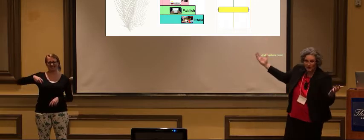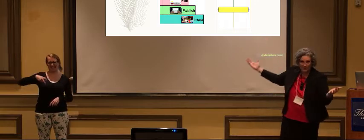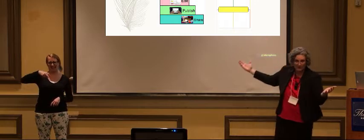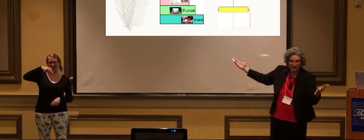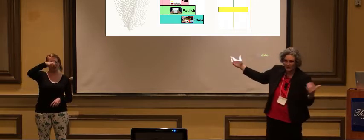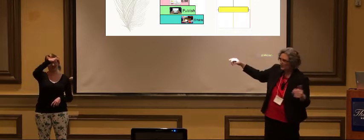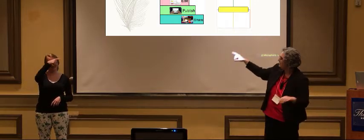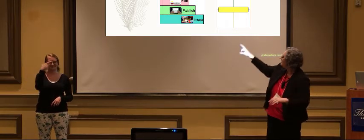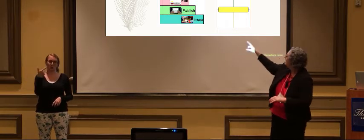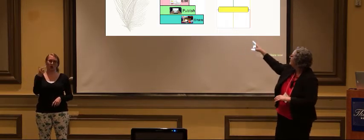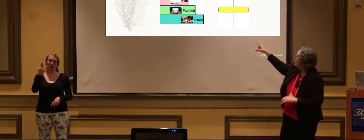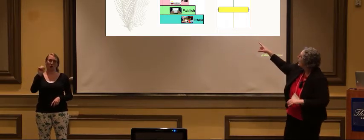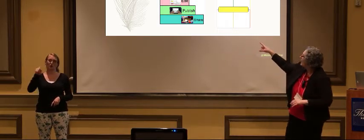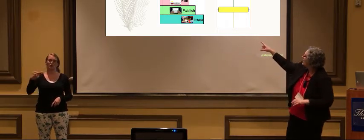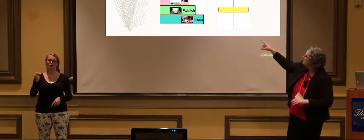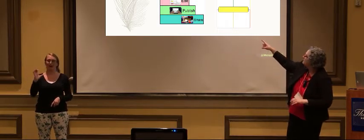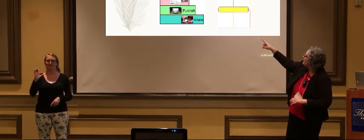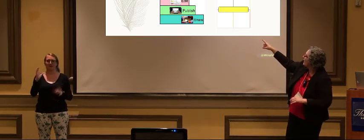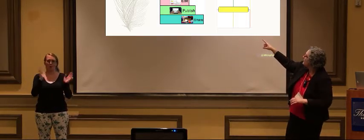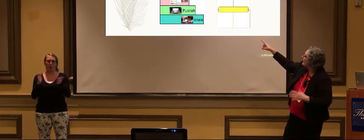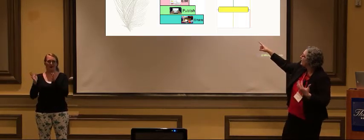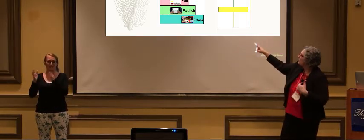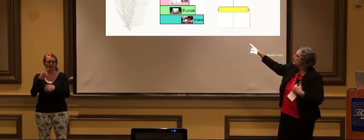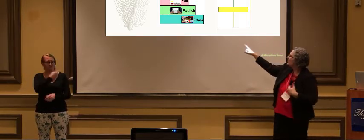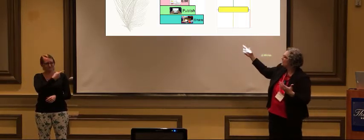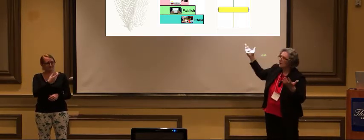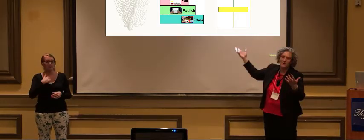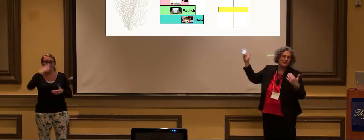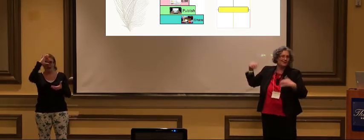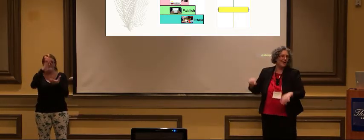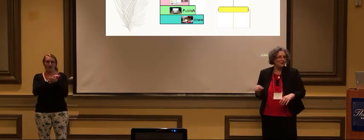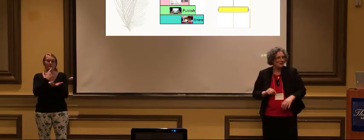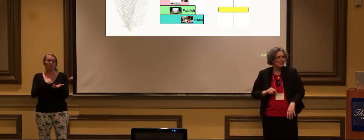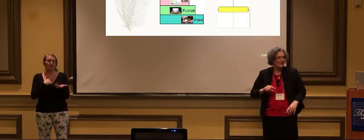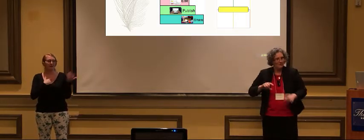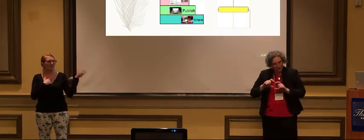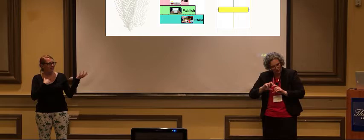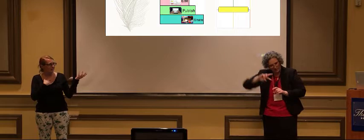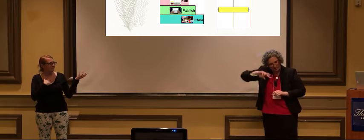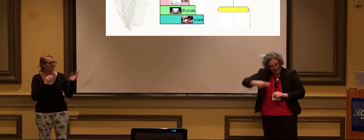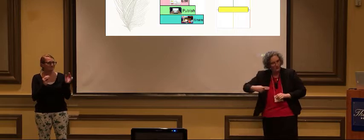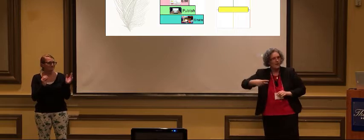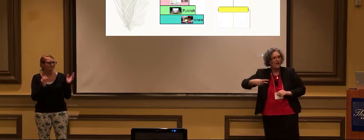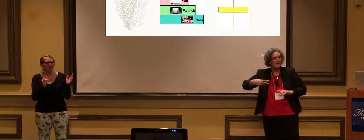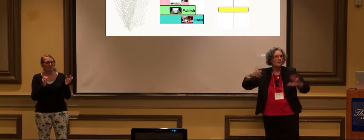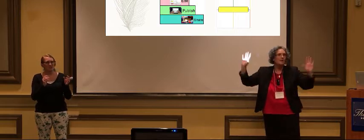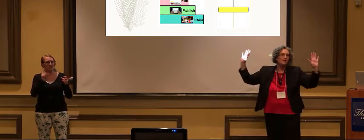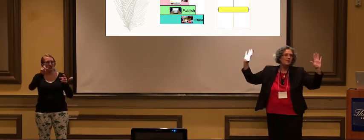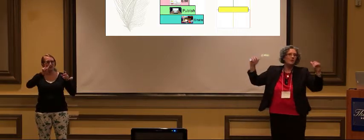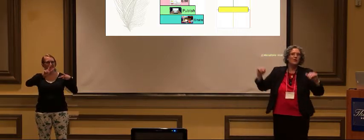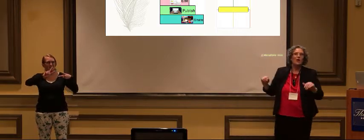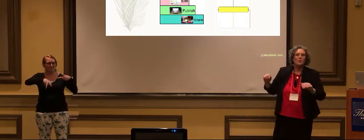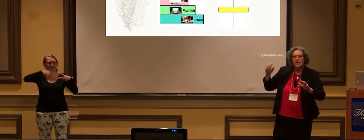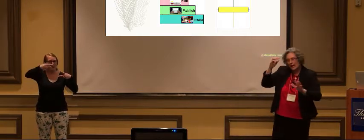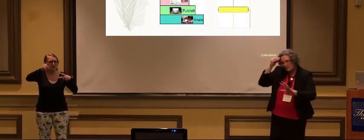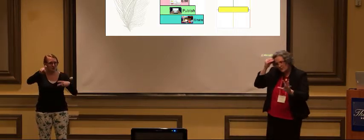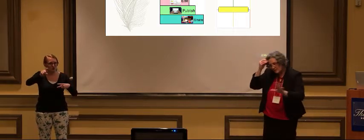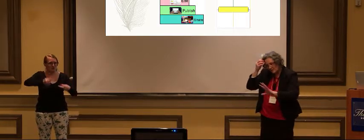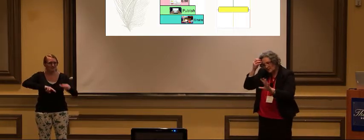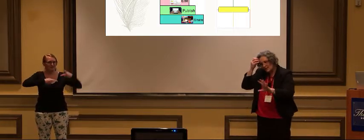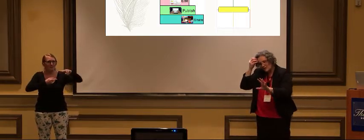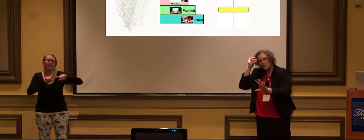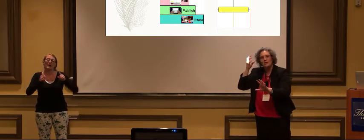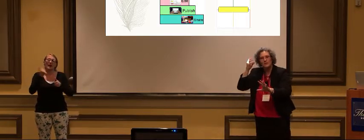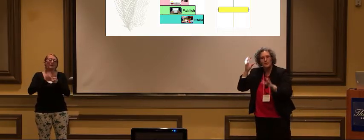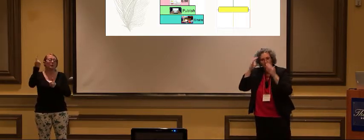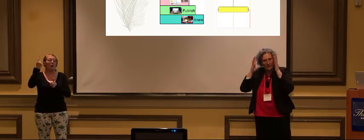graphic organizer, if you will. And my husband told me, oh, it's counterintuitive, it should be the other way. You know, but